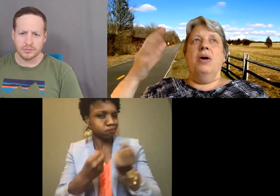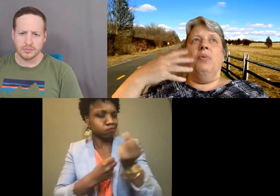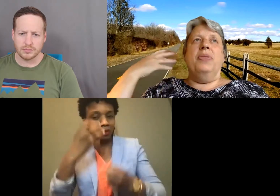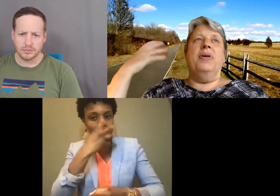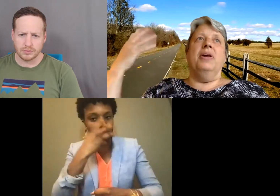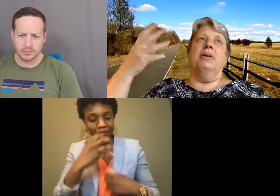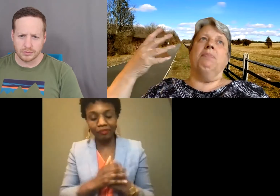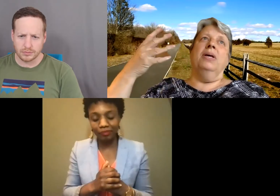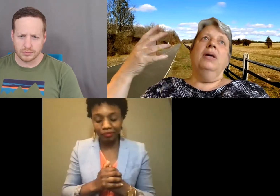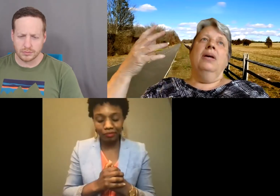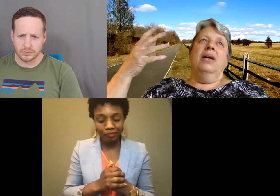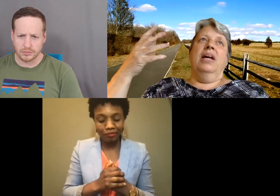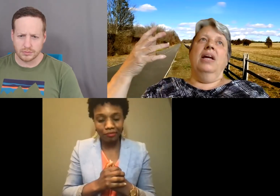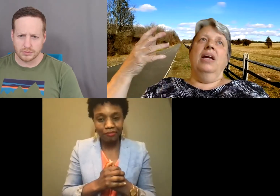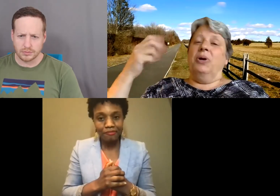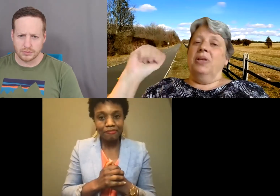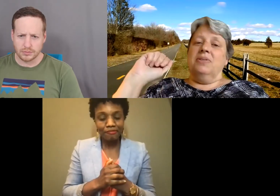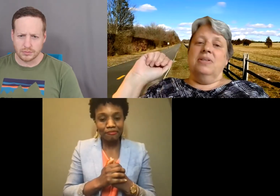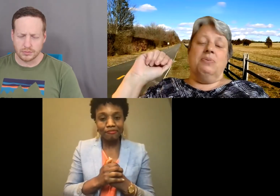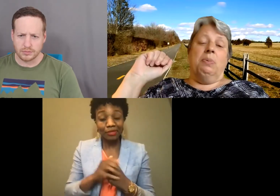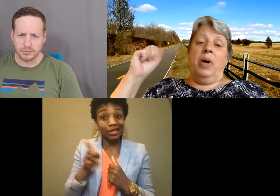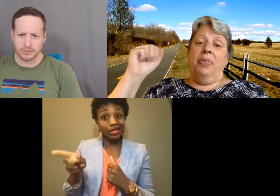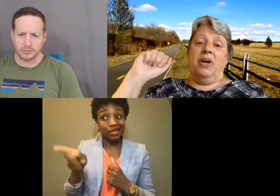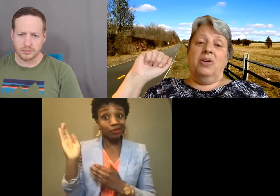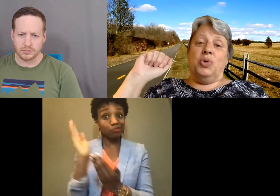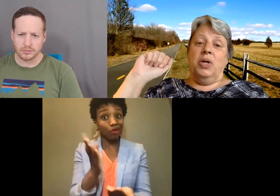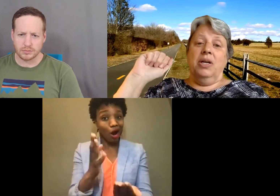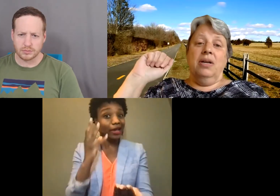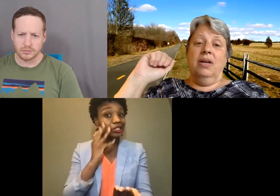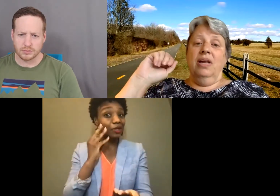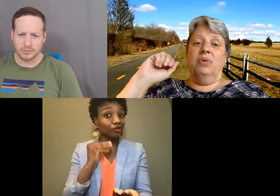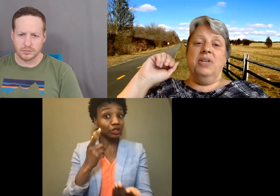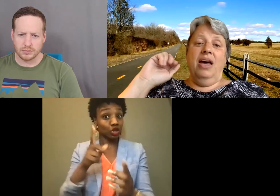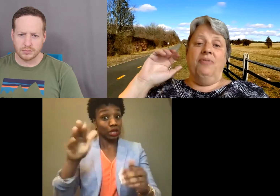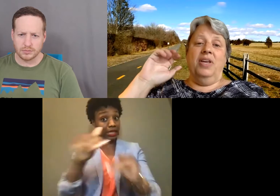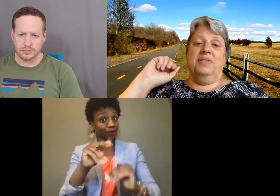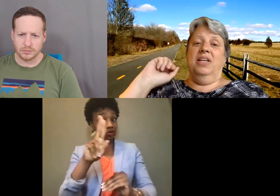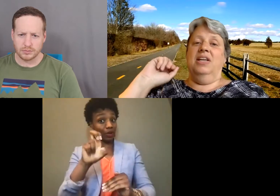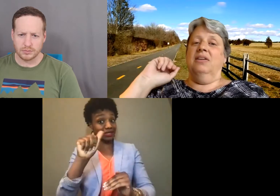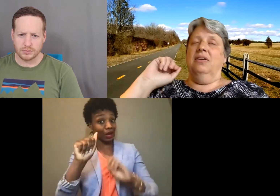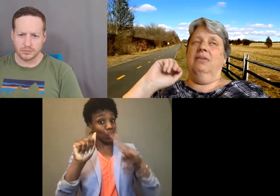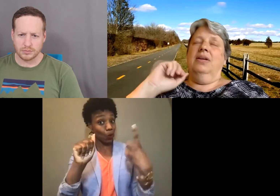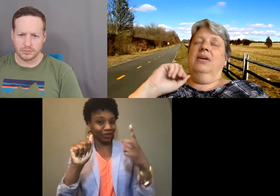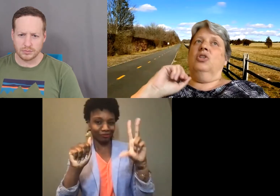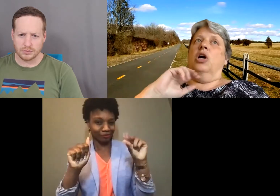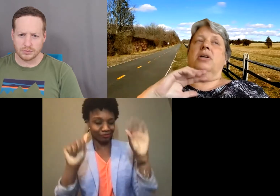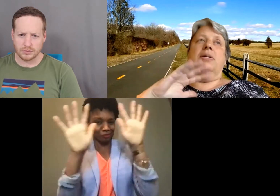with him experiences from around the country. It was obvious that he had talked to